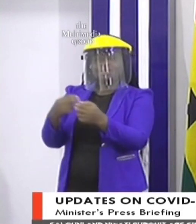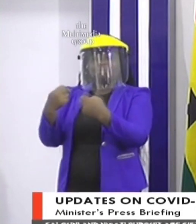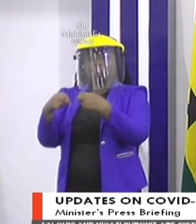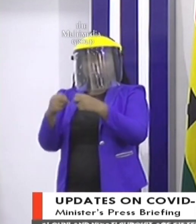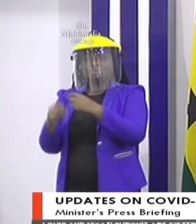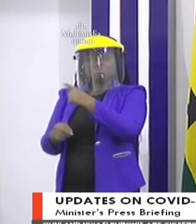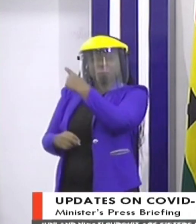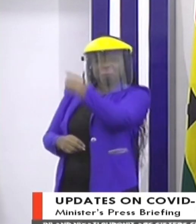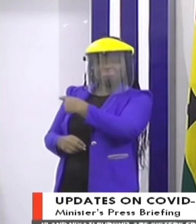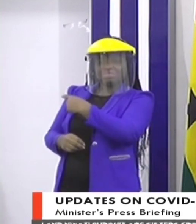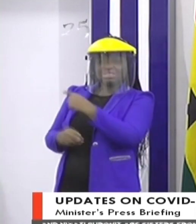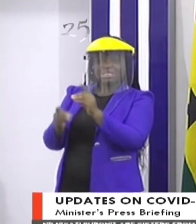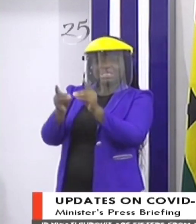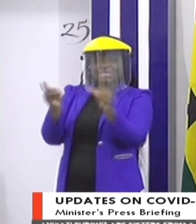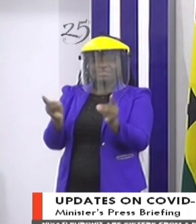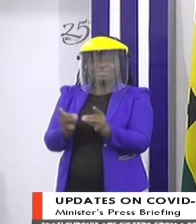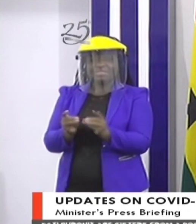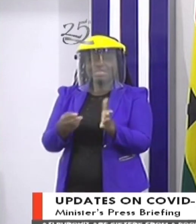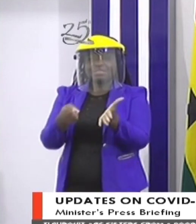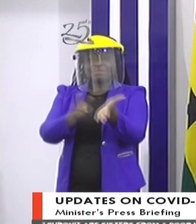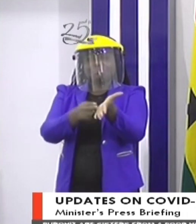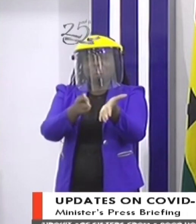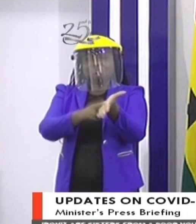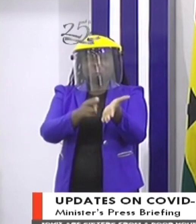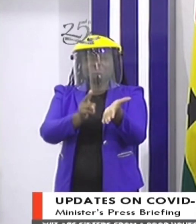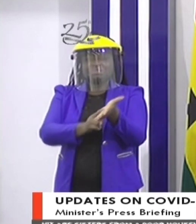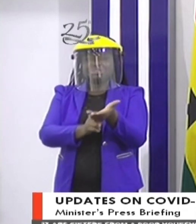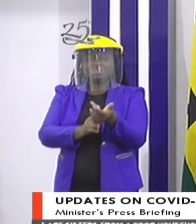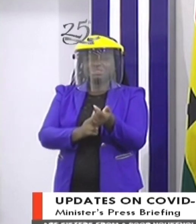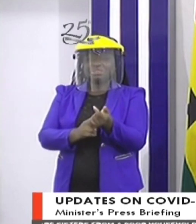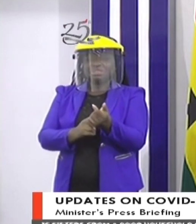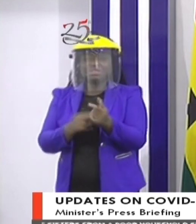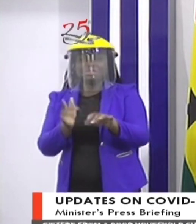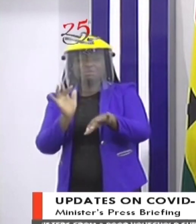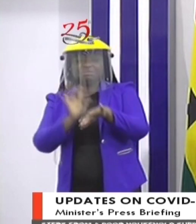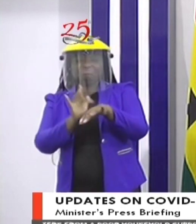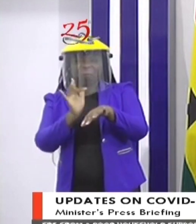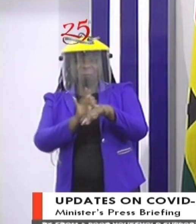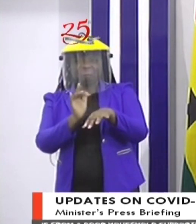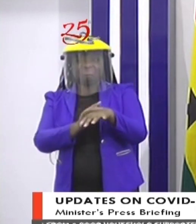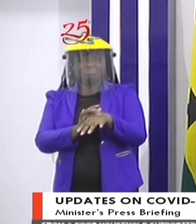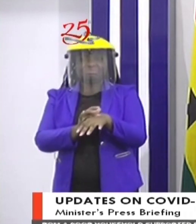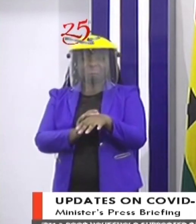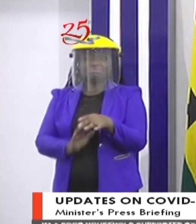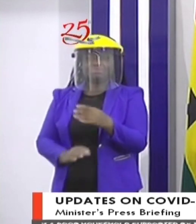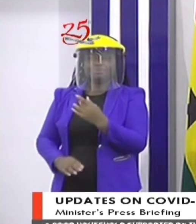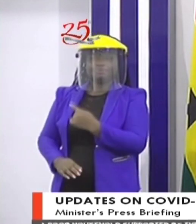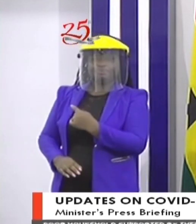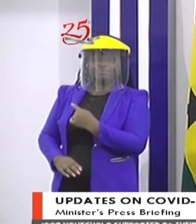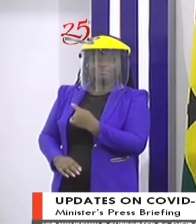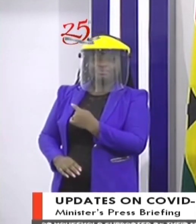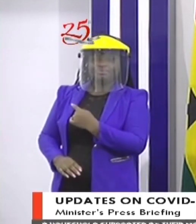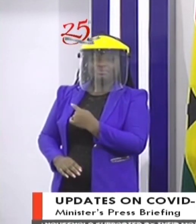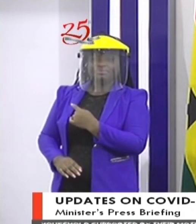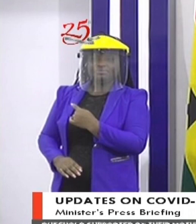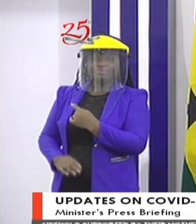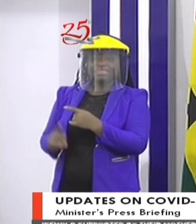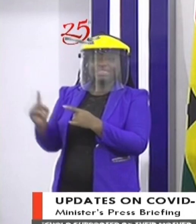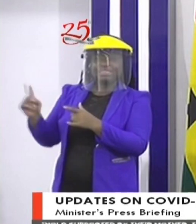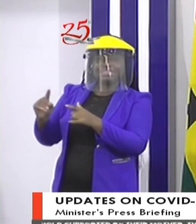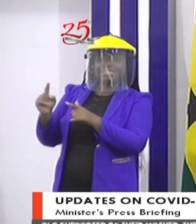from the districts that are reported cases within the country, and then the next slide will send us